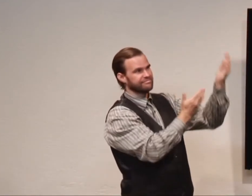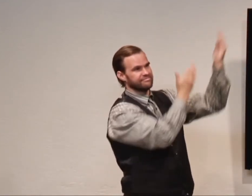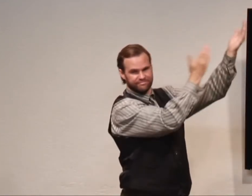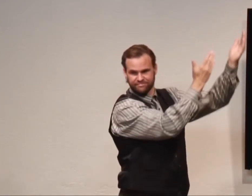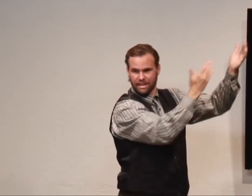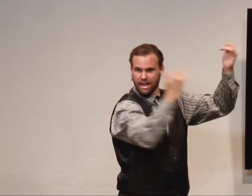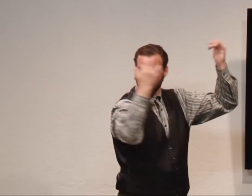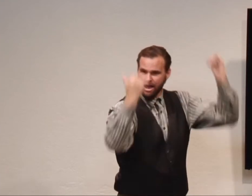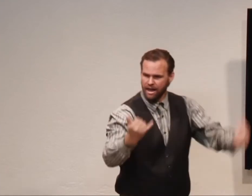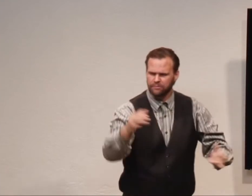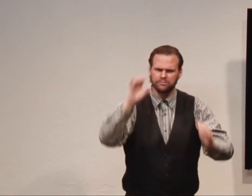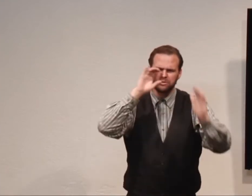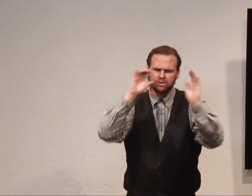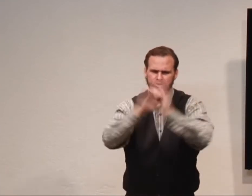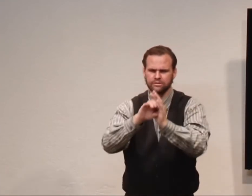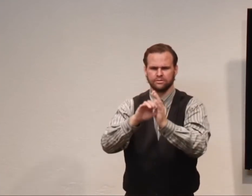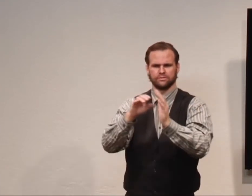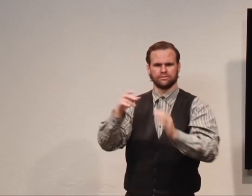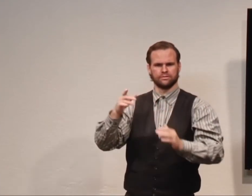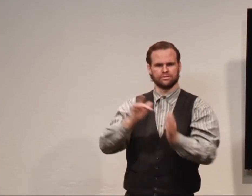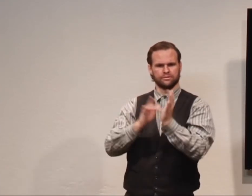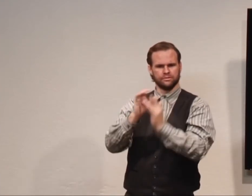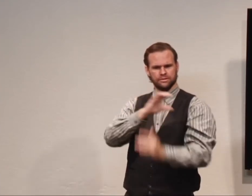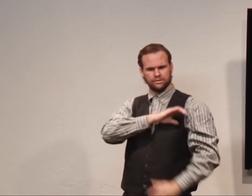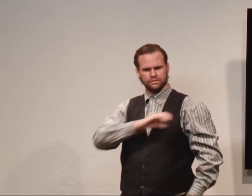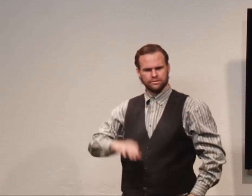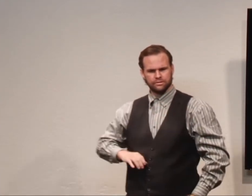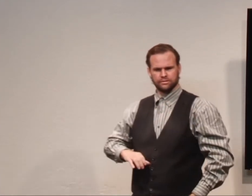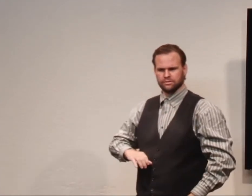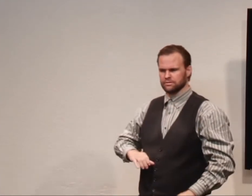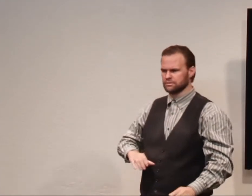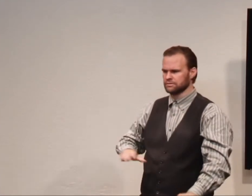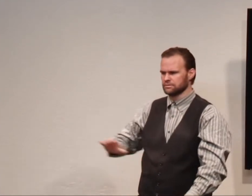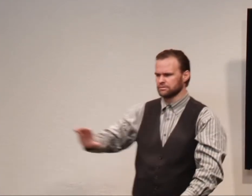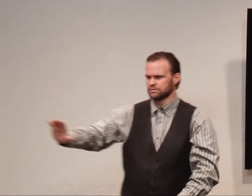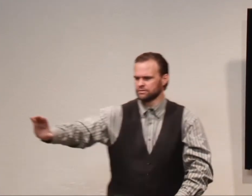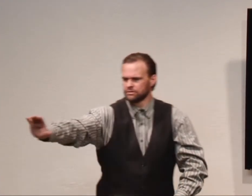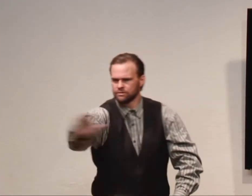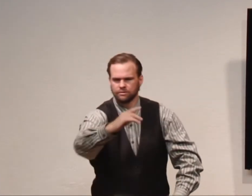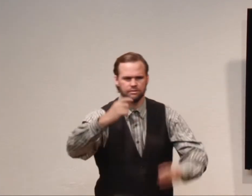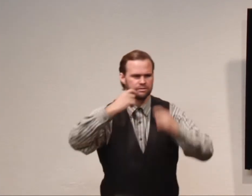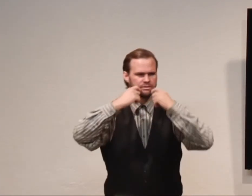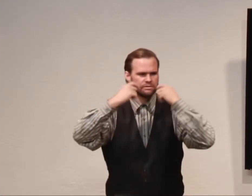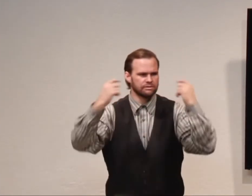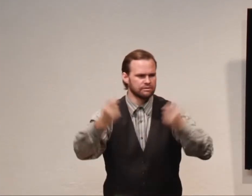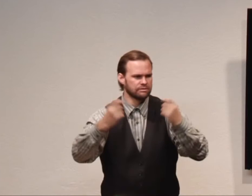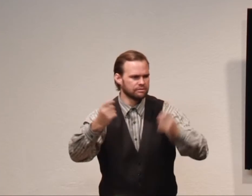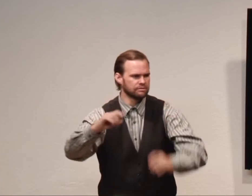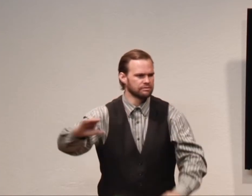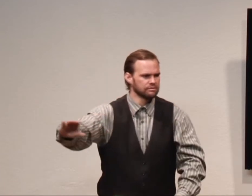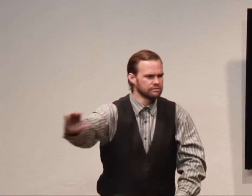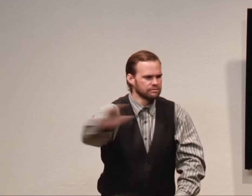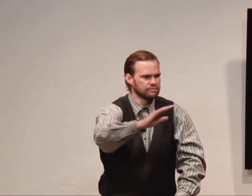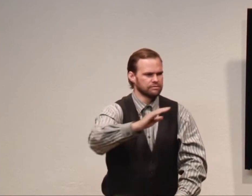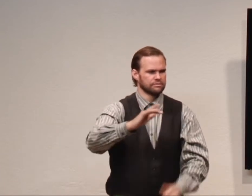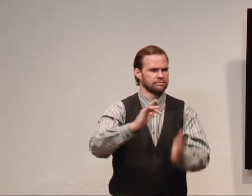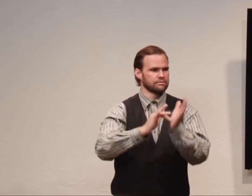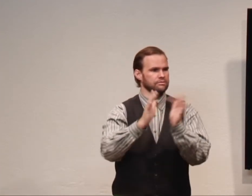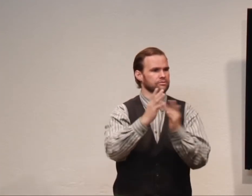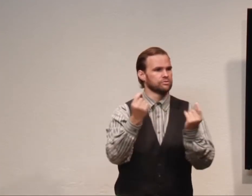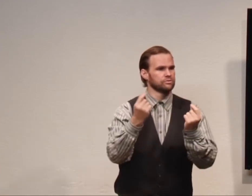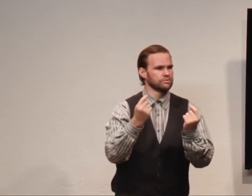God. But now, Jesus Christ takes our sins